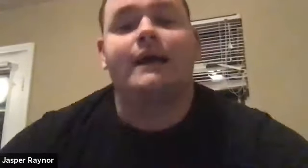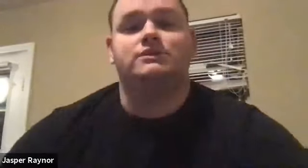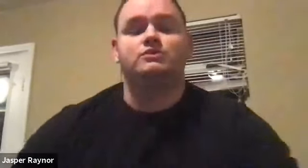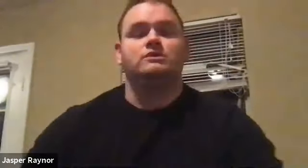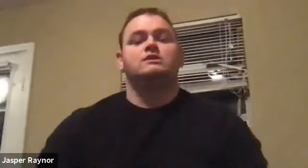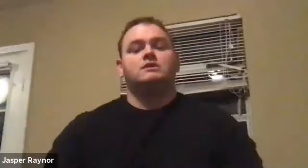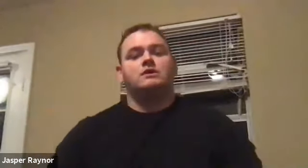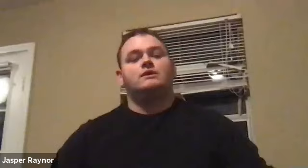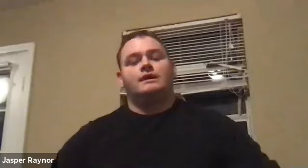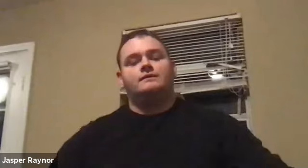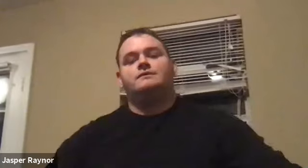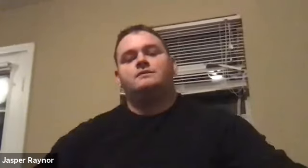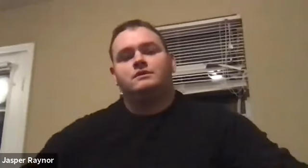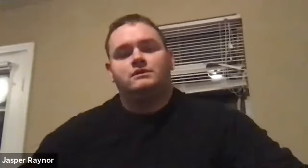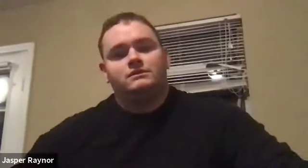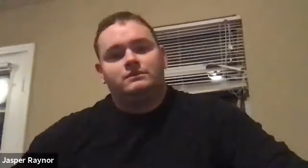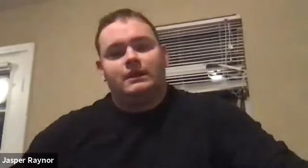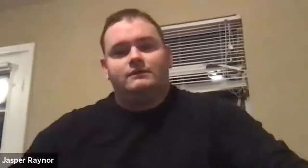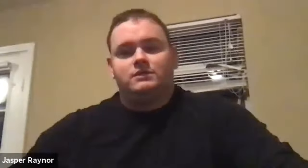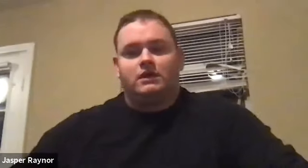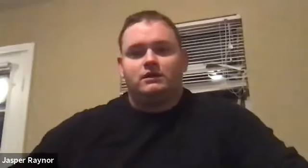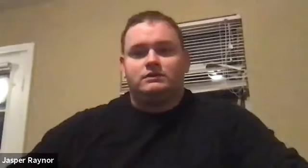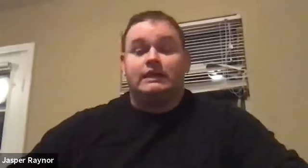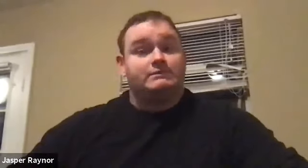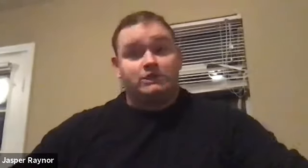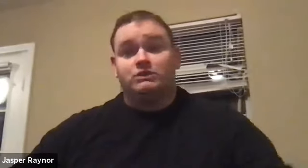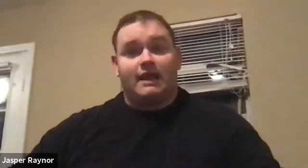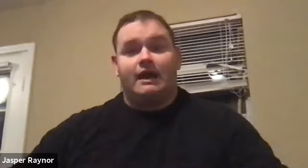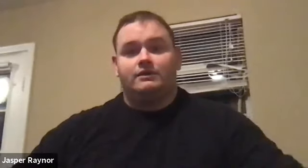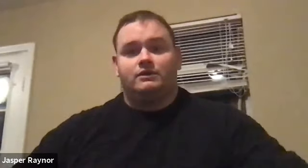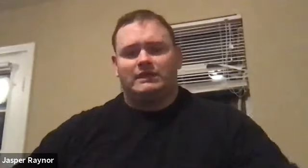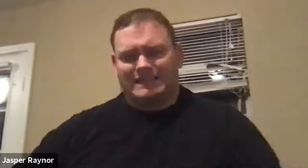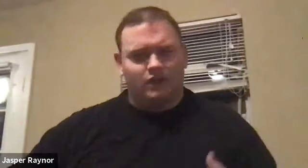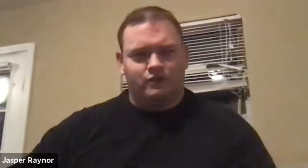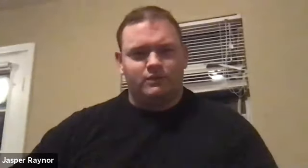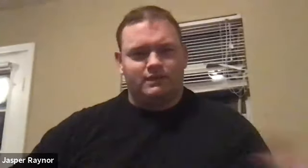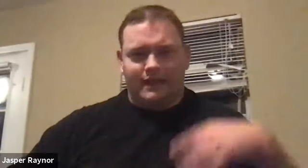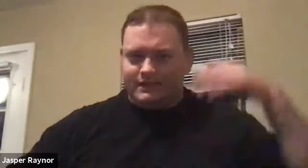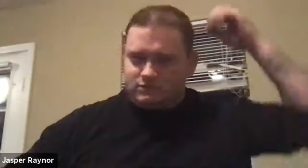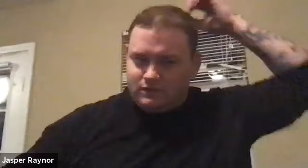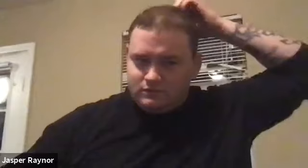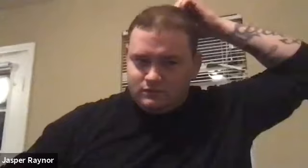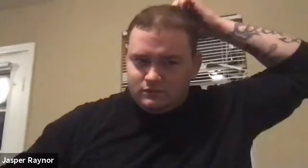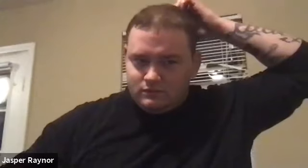got you. Okay. Yeah. Yeah, especially with that. You know, is he learning with Katie as well?